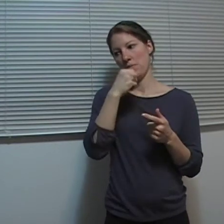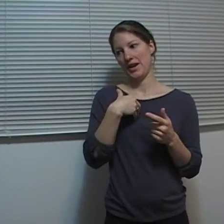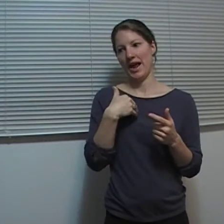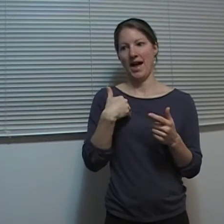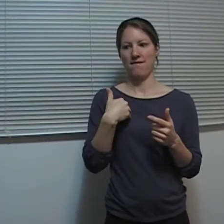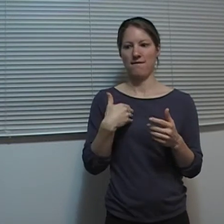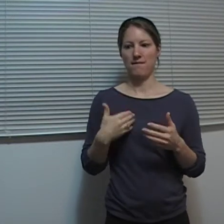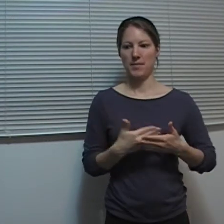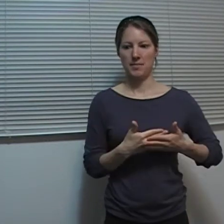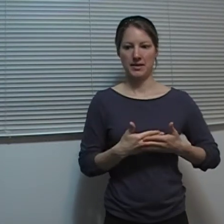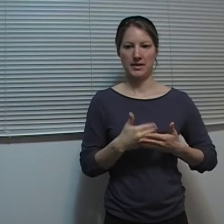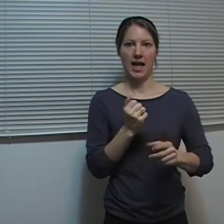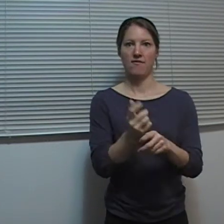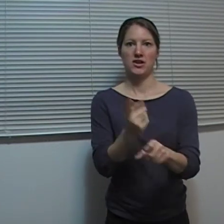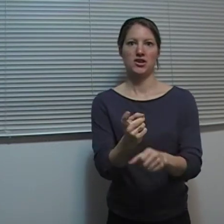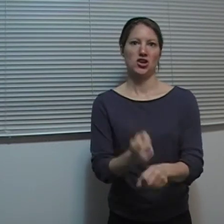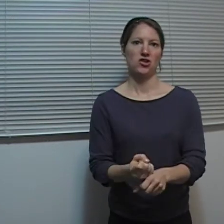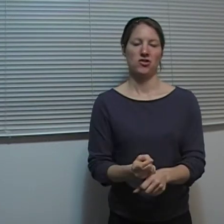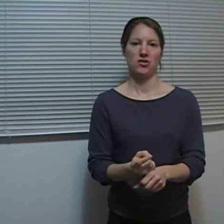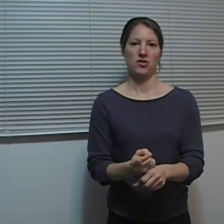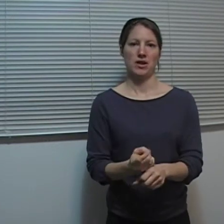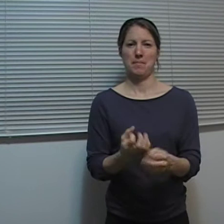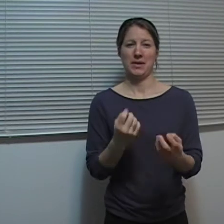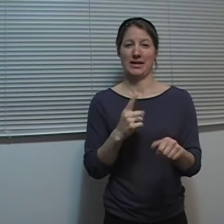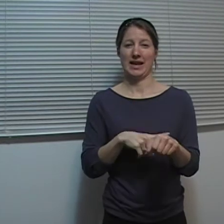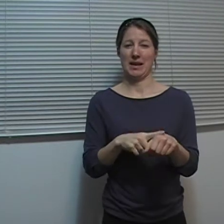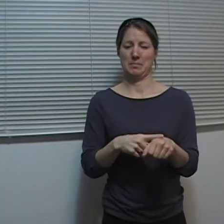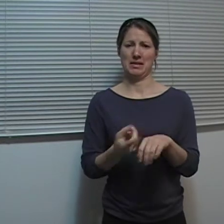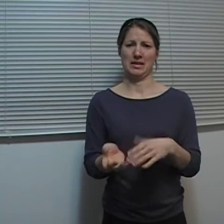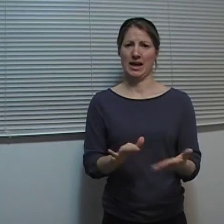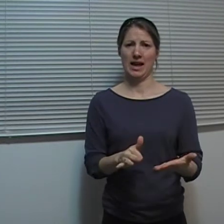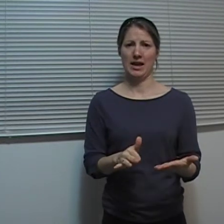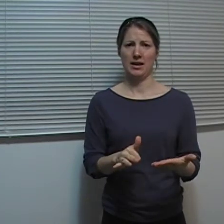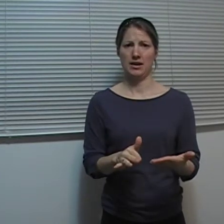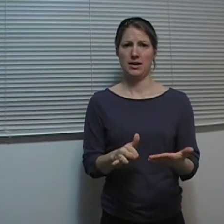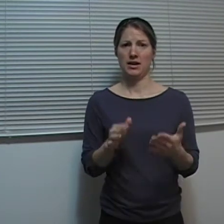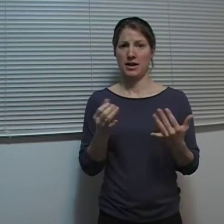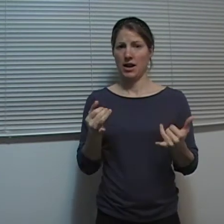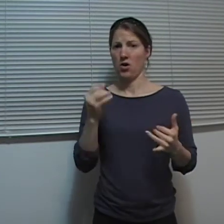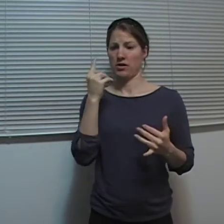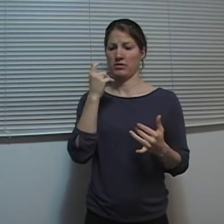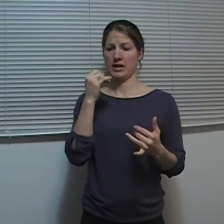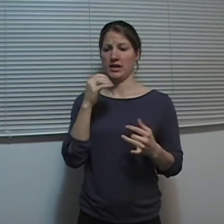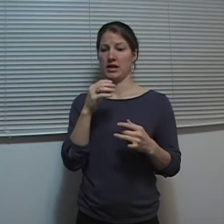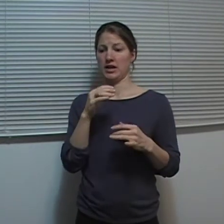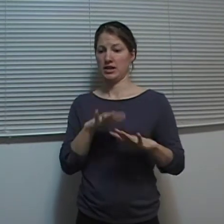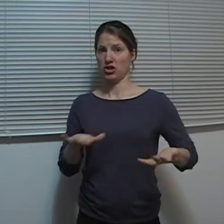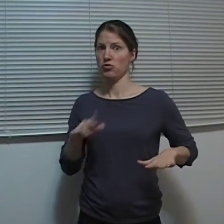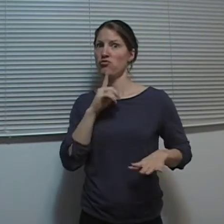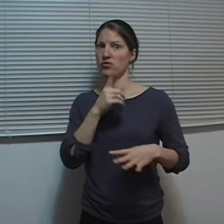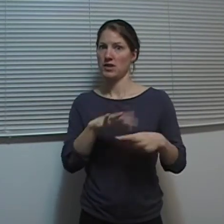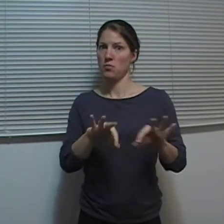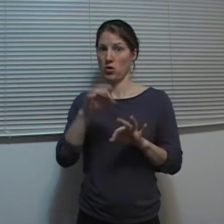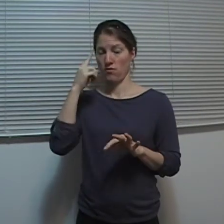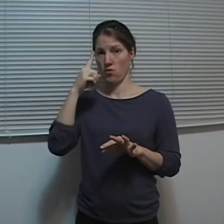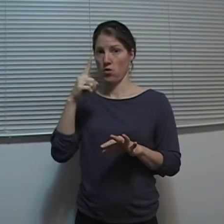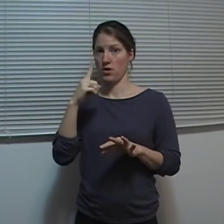into adulthood. And your children were as important to you as your land, because the more kids you had, the more land you could